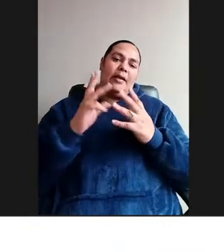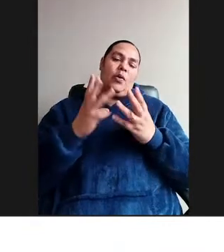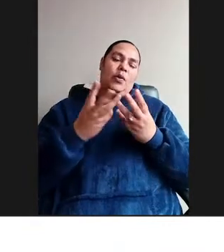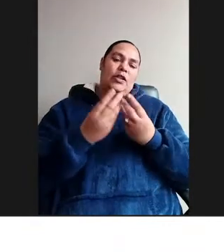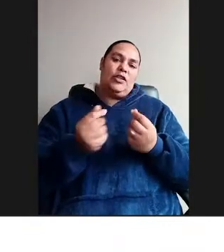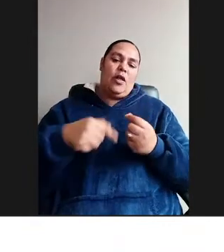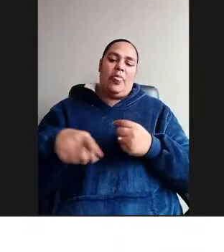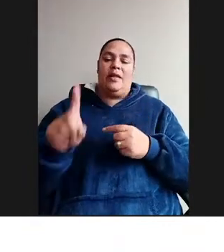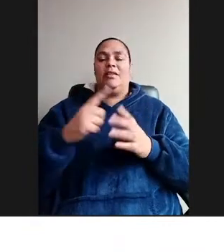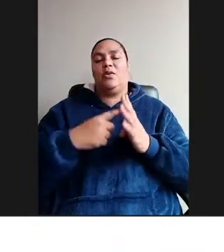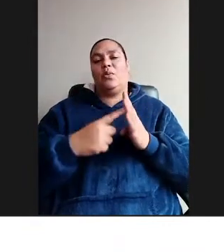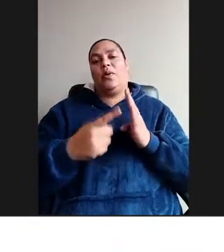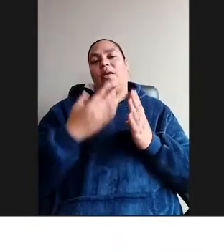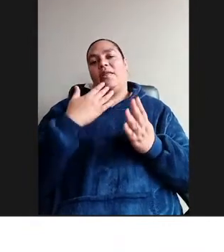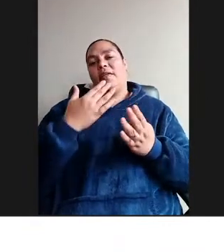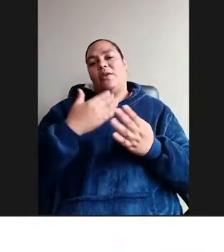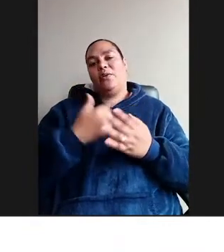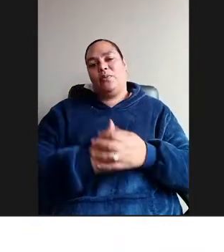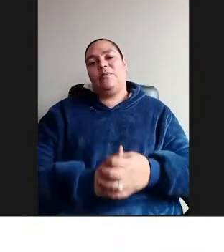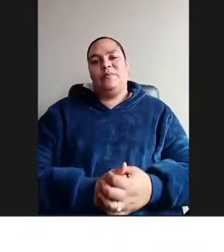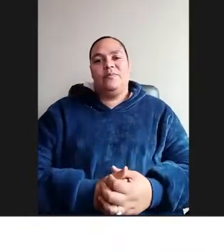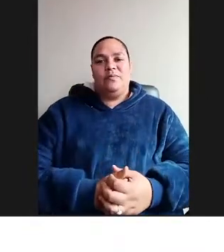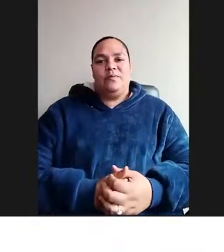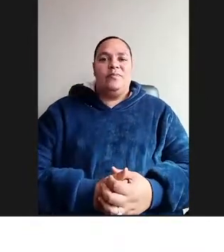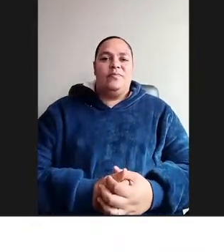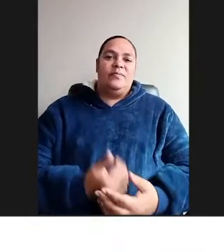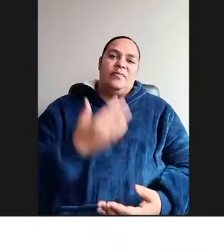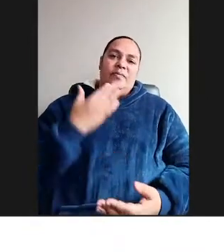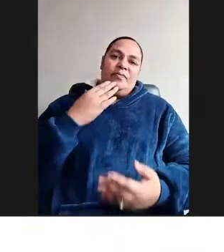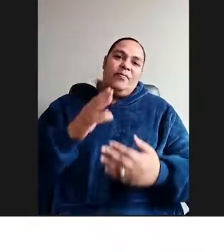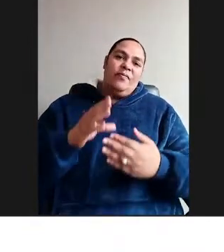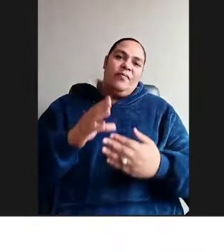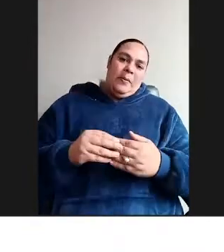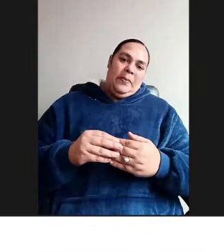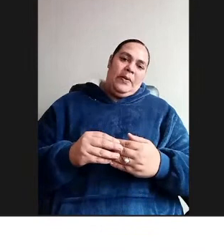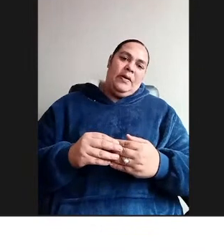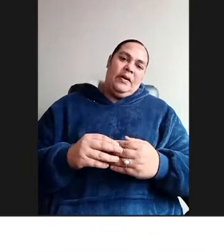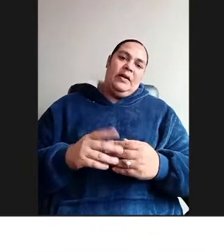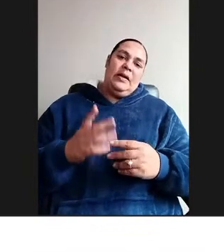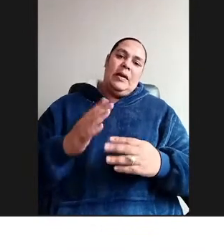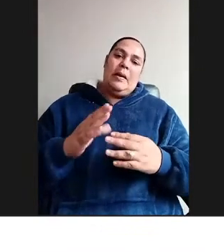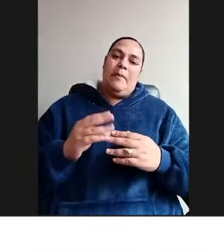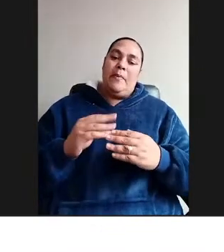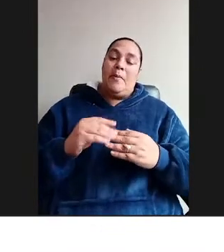you. Thank you, Member Syed. Member Lecker.